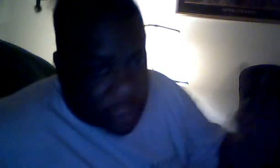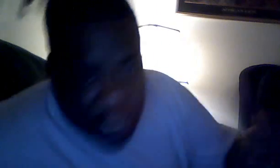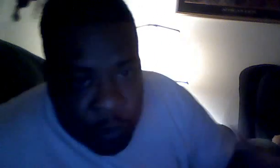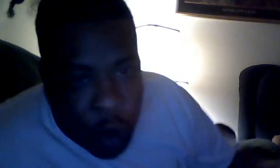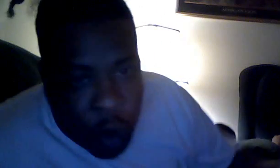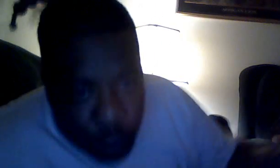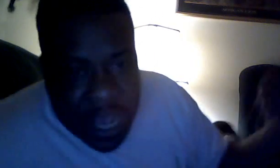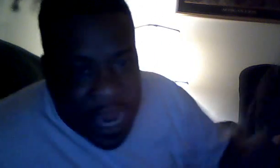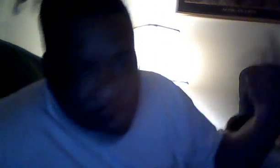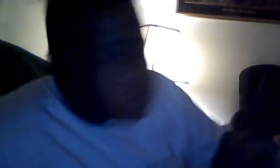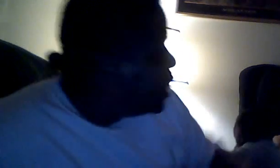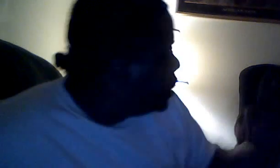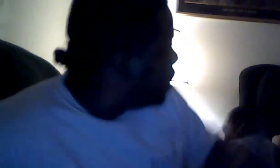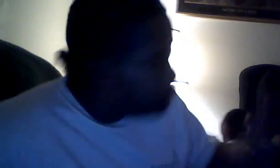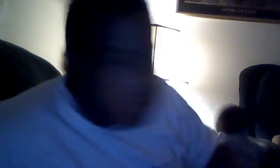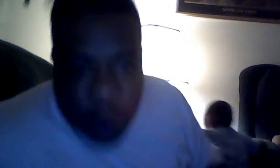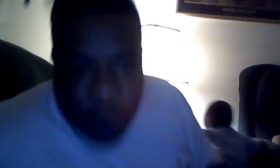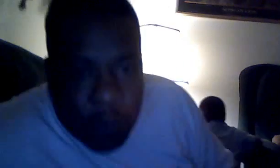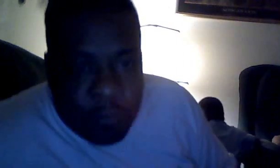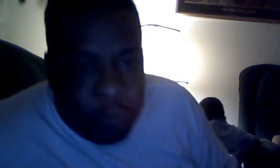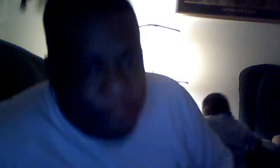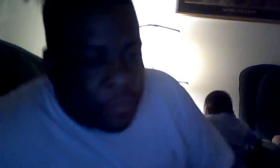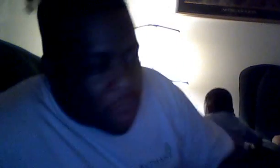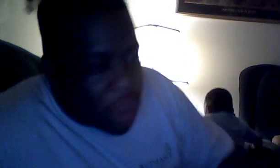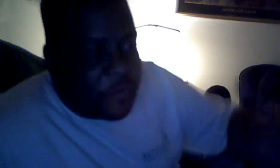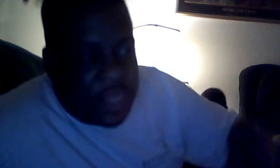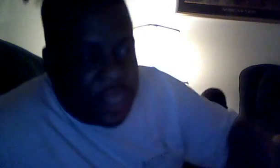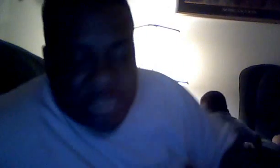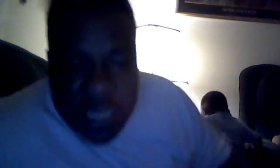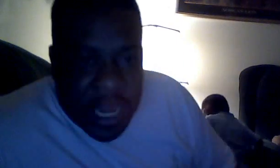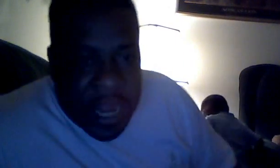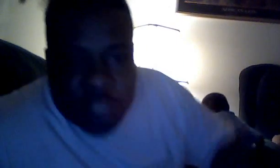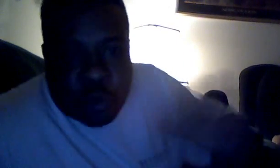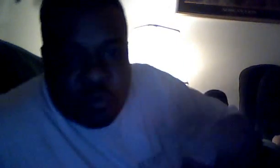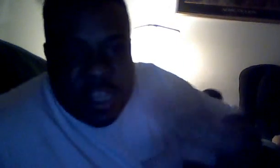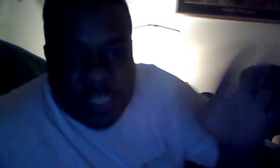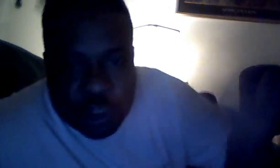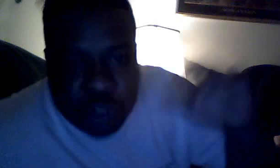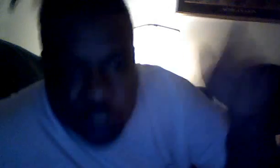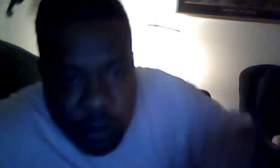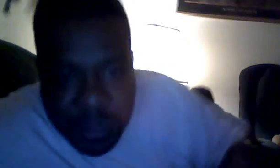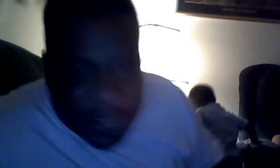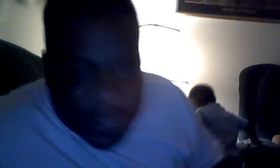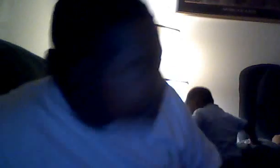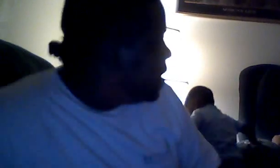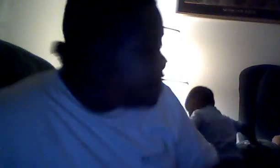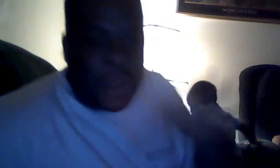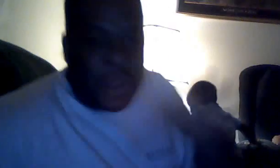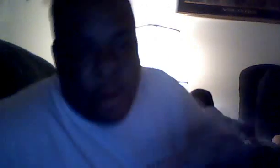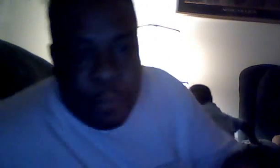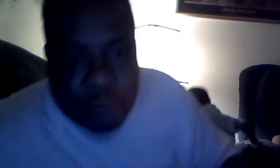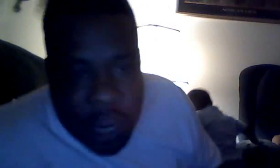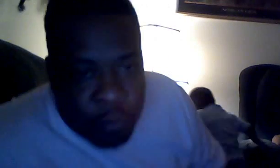Jay, you homie, ain't no nigga left to fuck with. I'm finna tell you like that two-face when you suck my dick. I don't play with